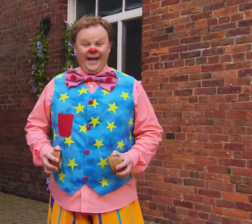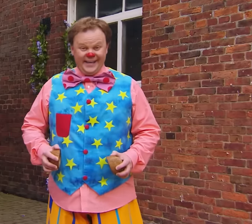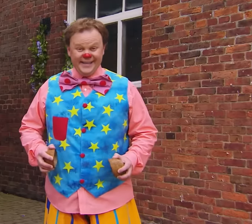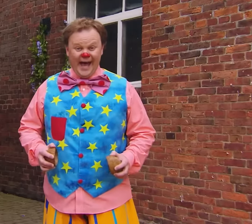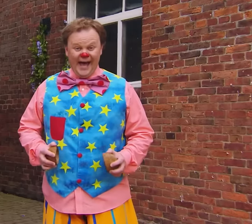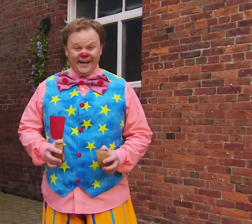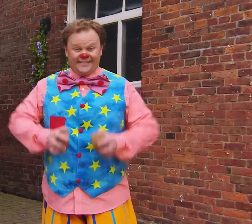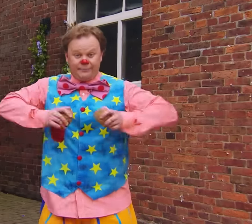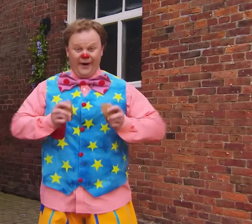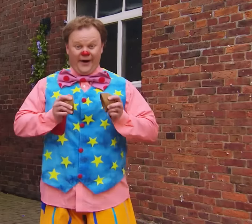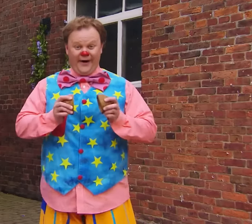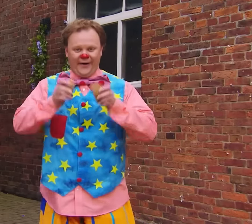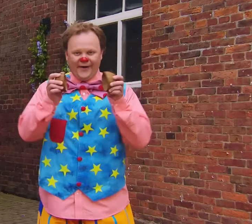Tumble? Yes! Woohoo!